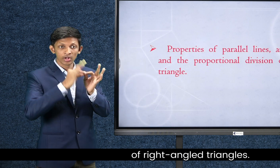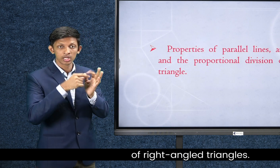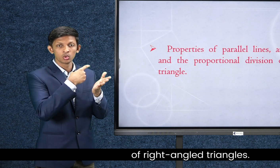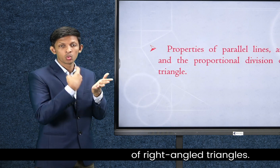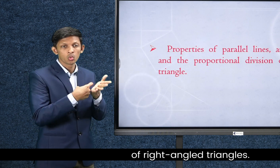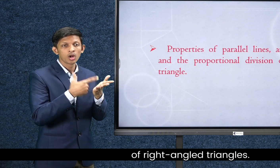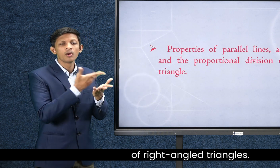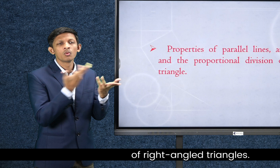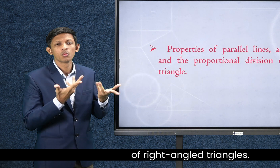triangles.